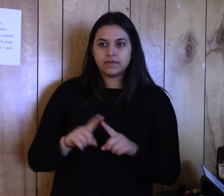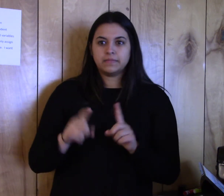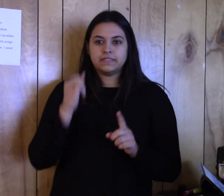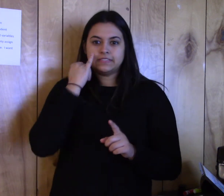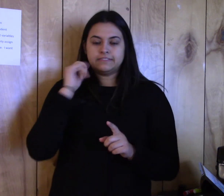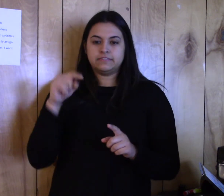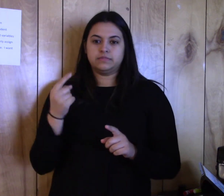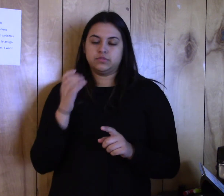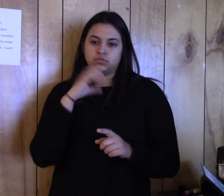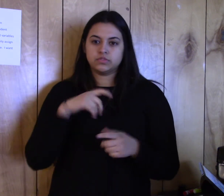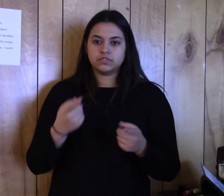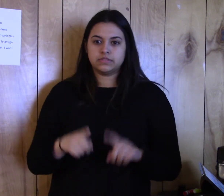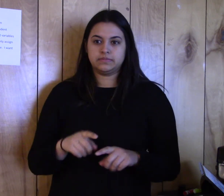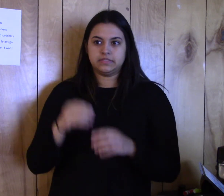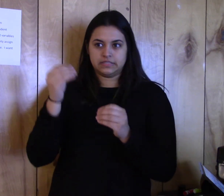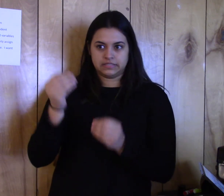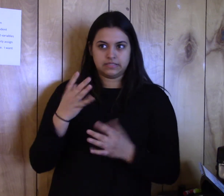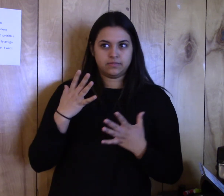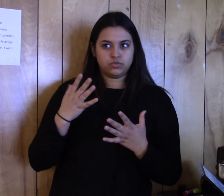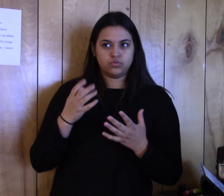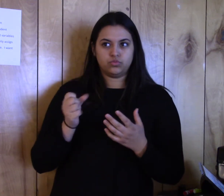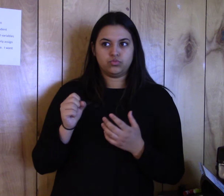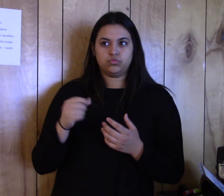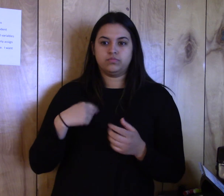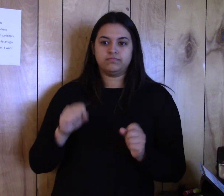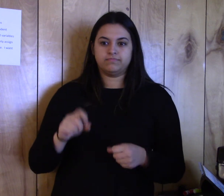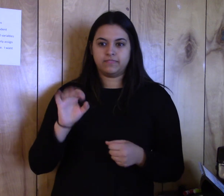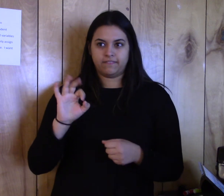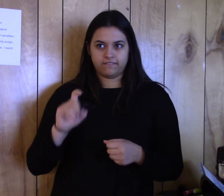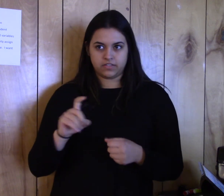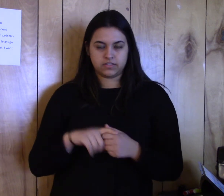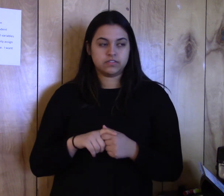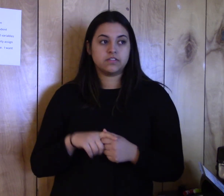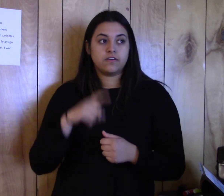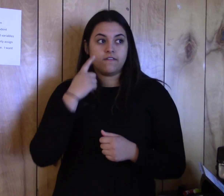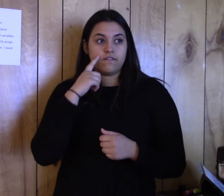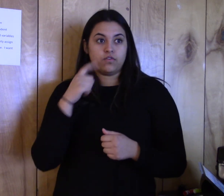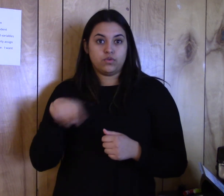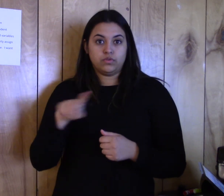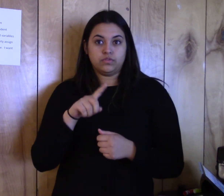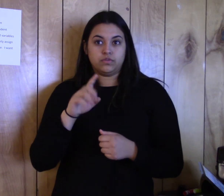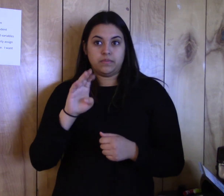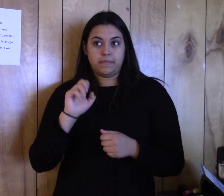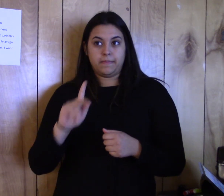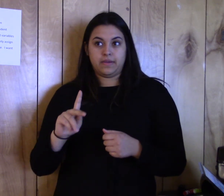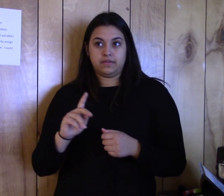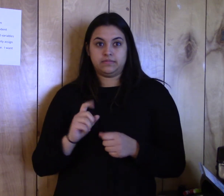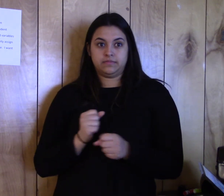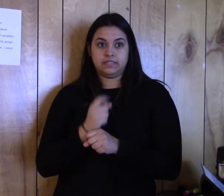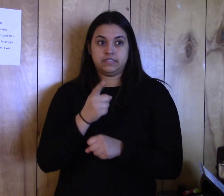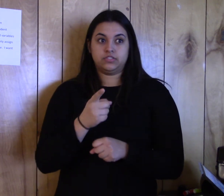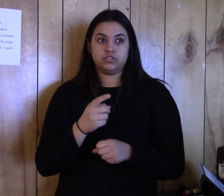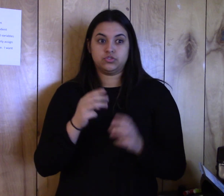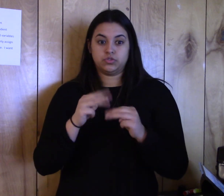it. And then for those of you who will be back next year, it looks like we're getting rid of Moodle. So jump up and down and cheer.